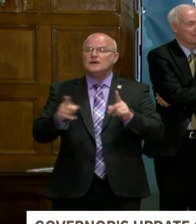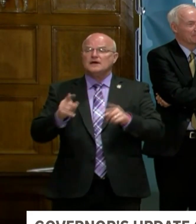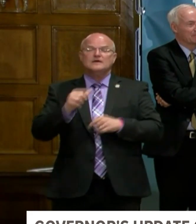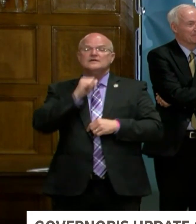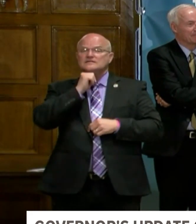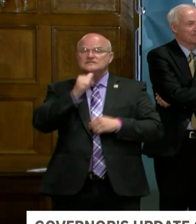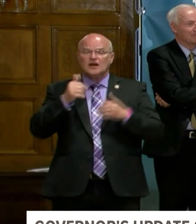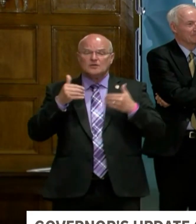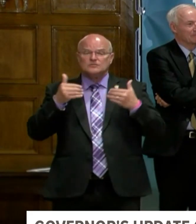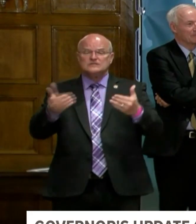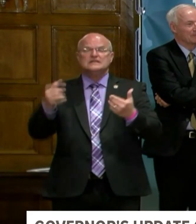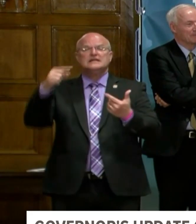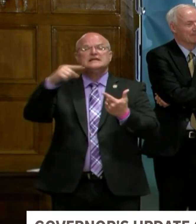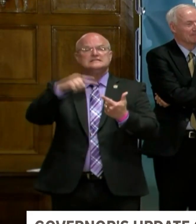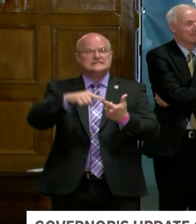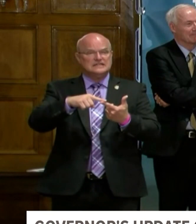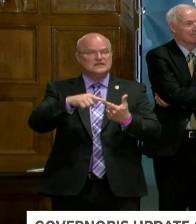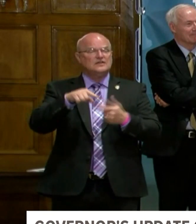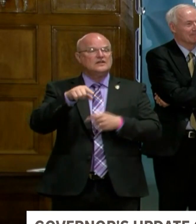will not proceed unless